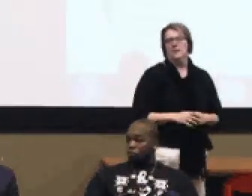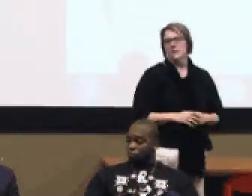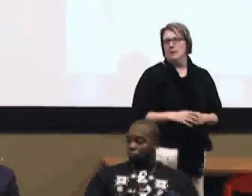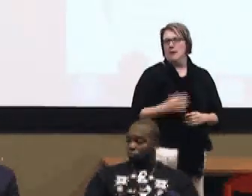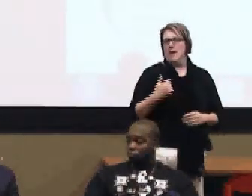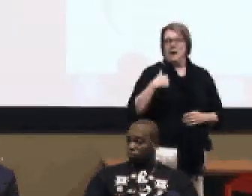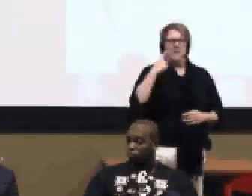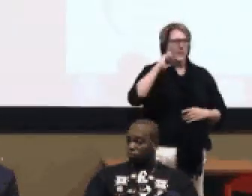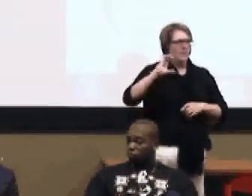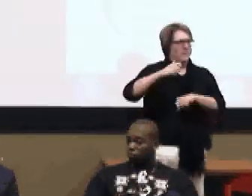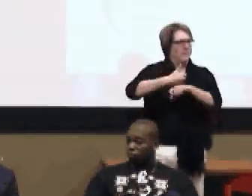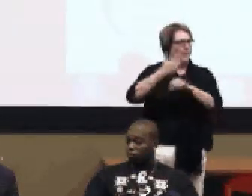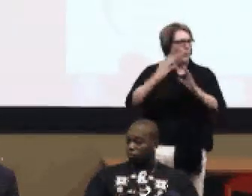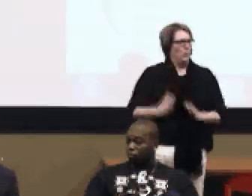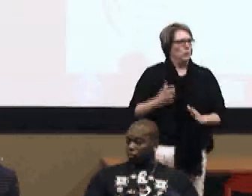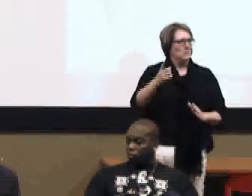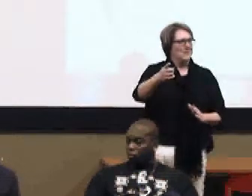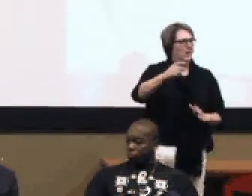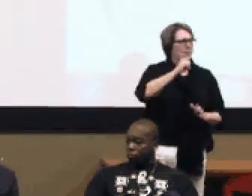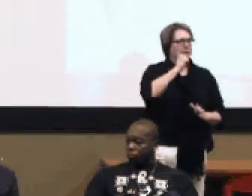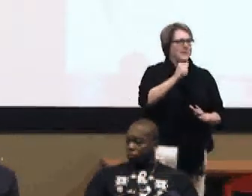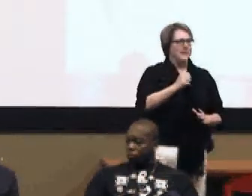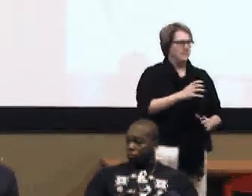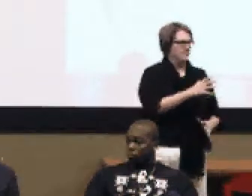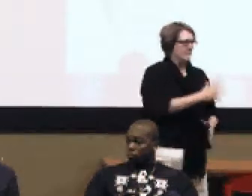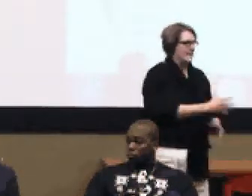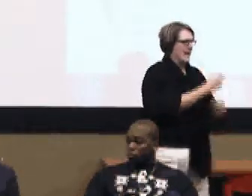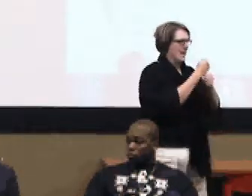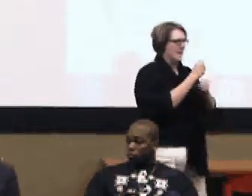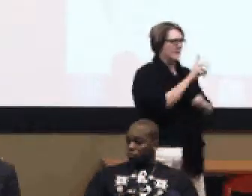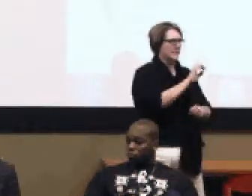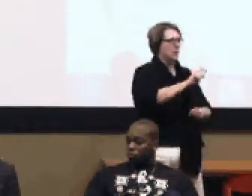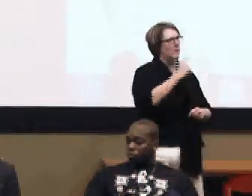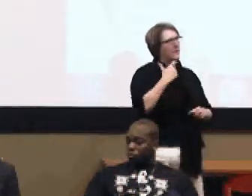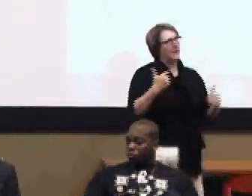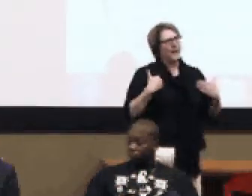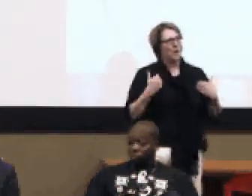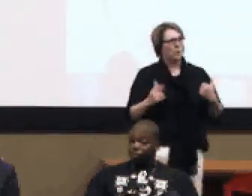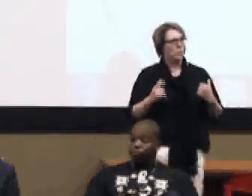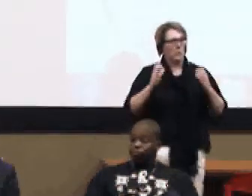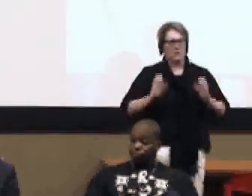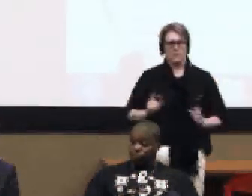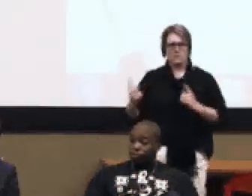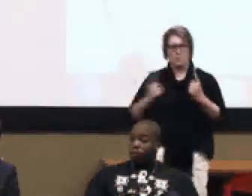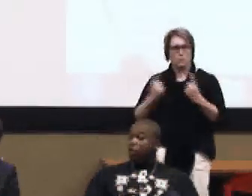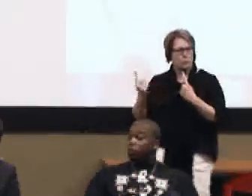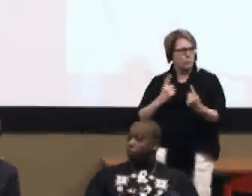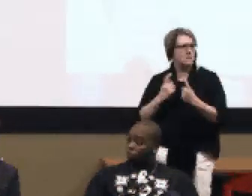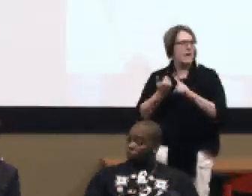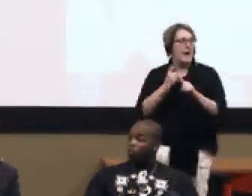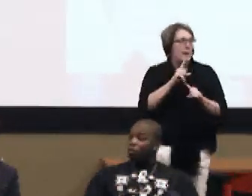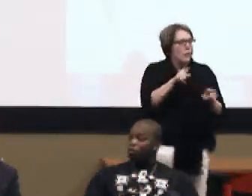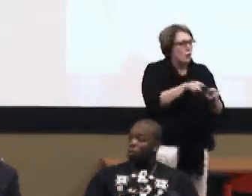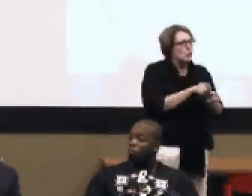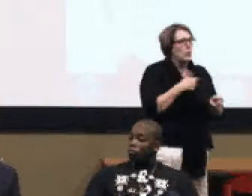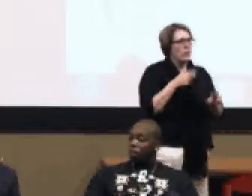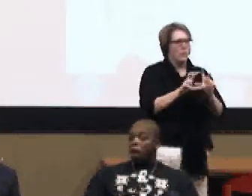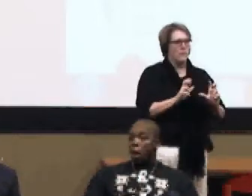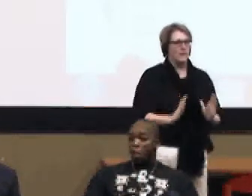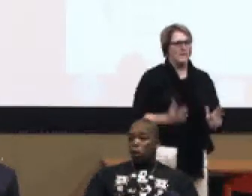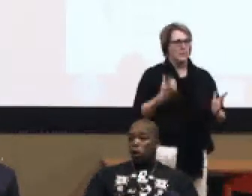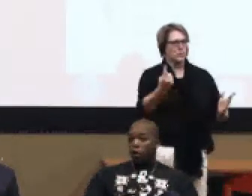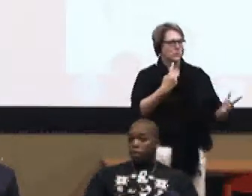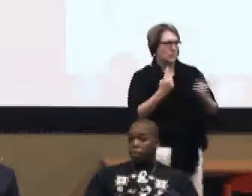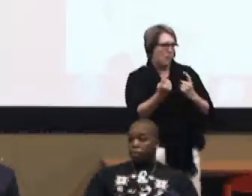the founders over there, they didn't take the deal, but they got customers, and they also had other investors call because it's not just ice cream buyers that watch the